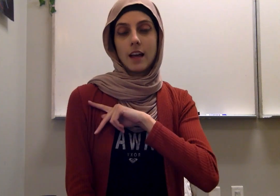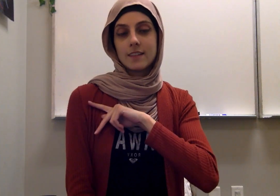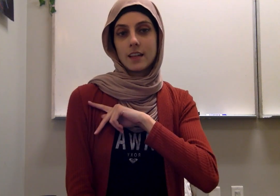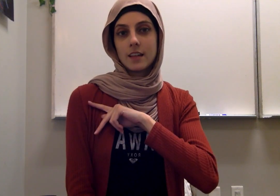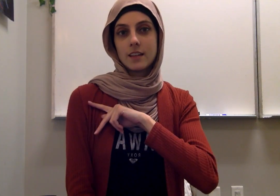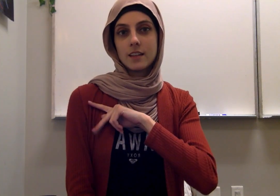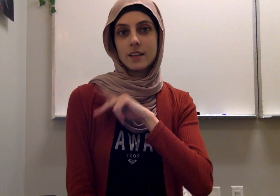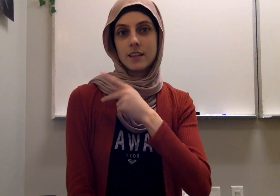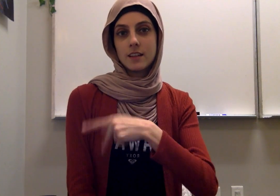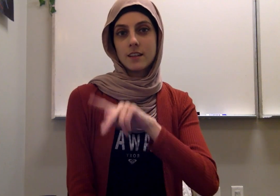Personality.